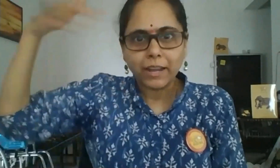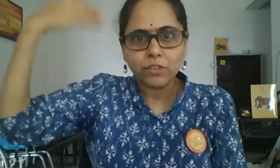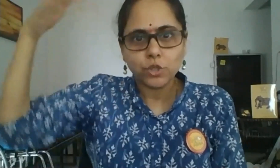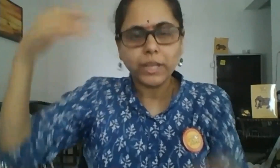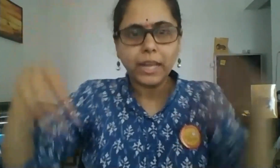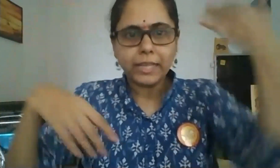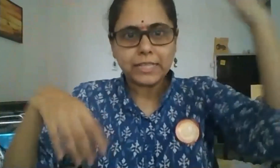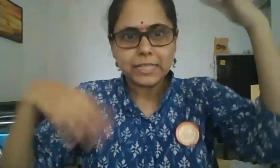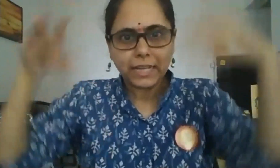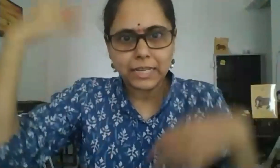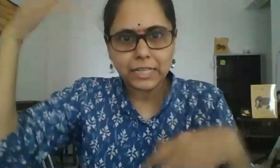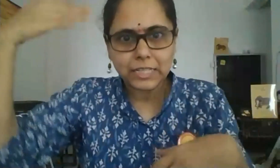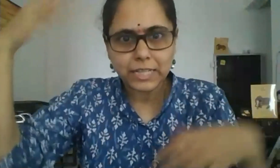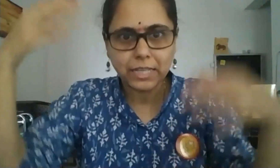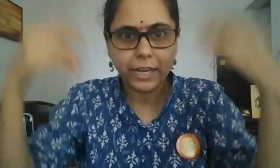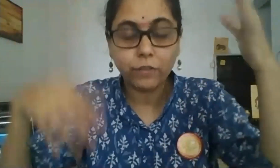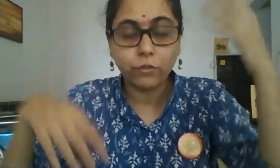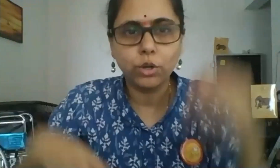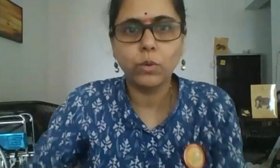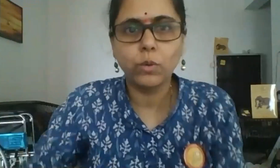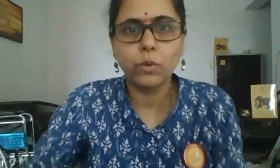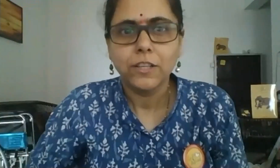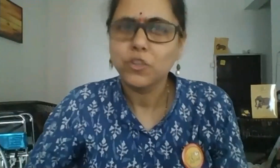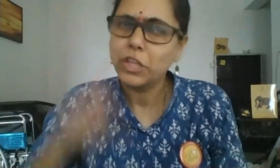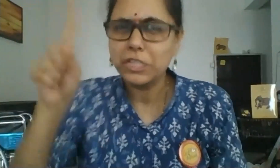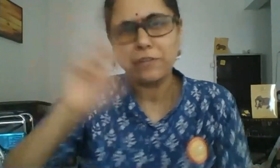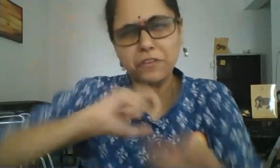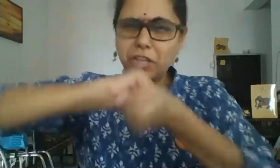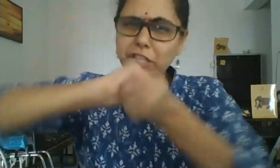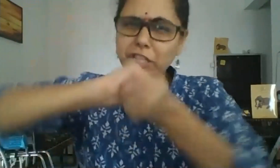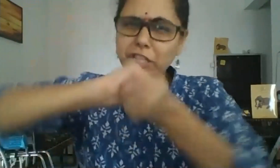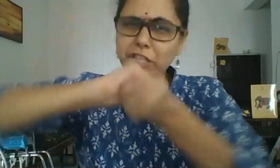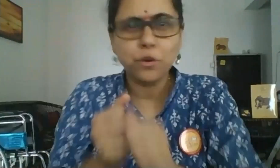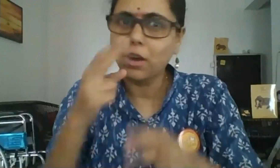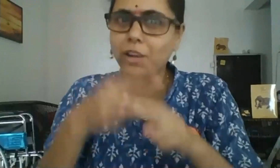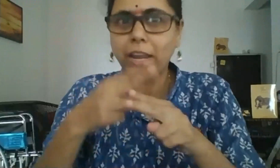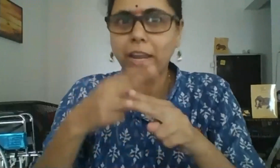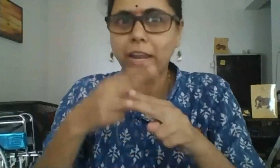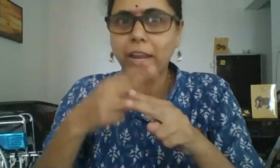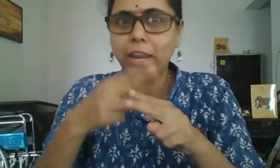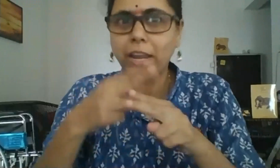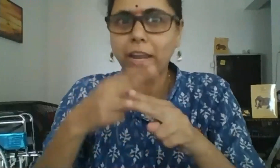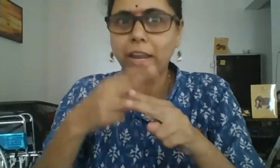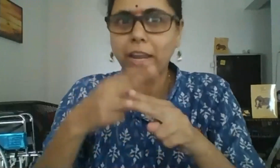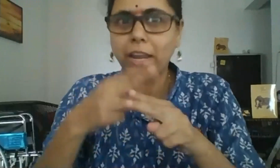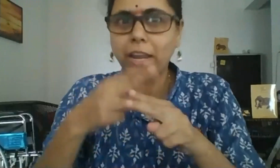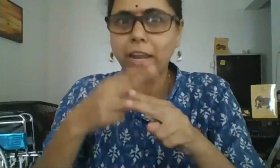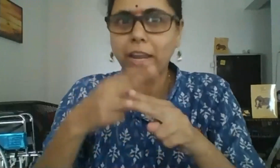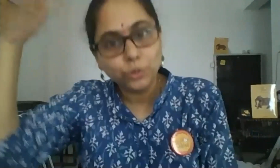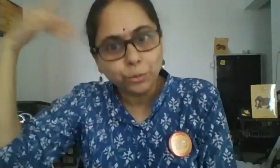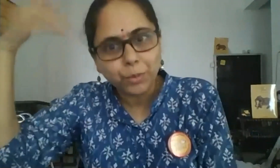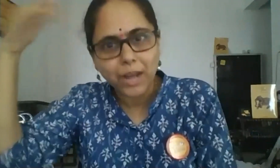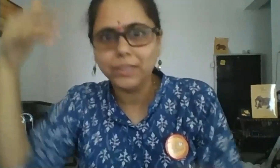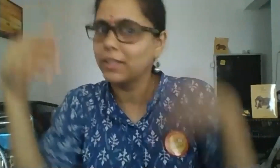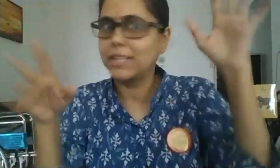was doing like this, that energizer 8421. So they said, we will change your name to Prarthana. I said,